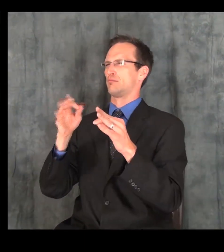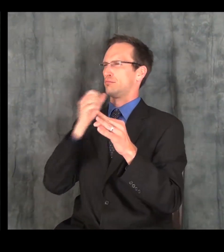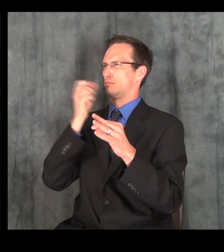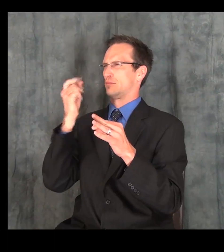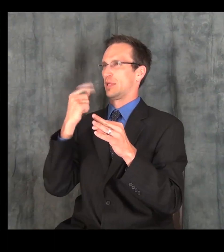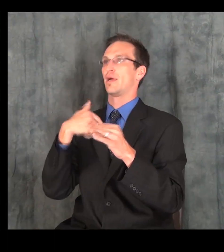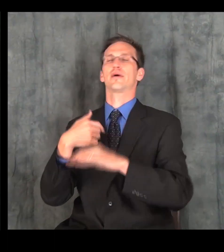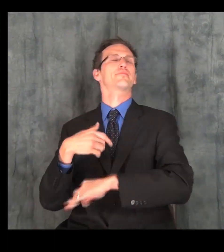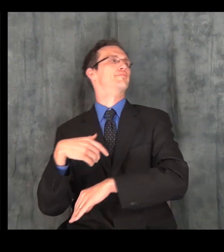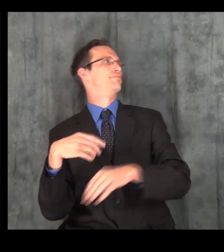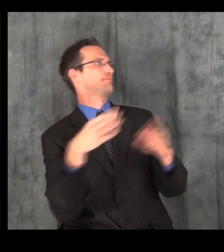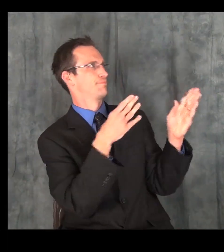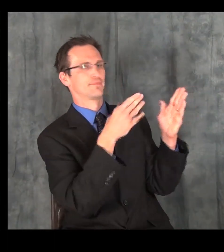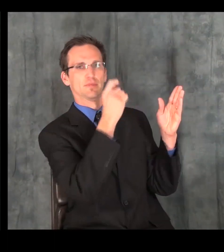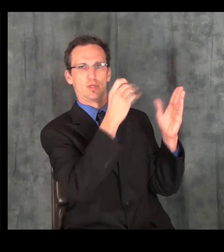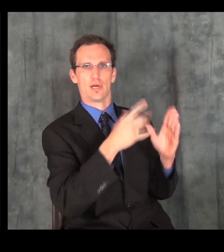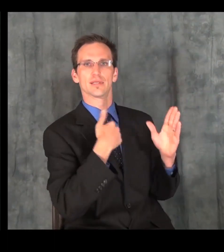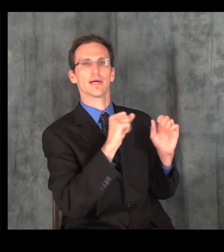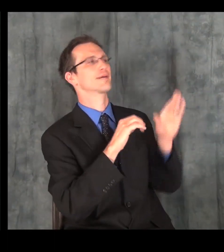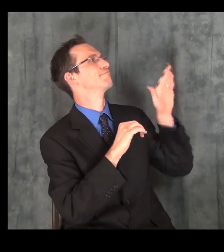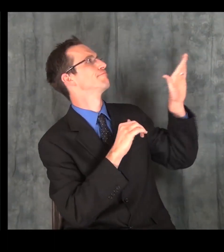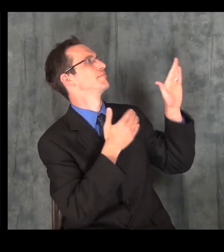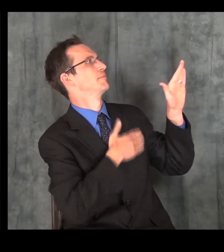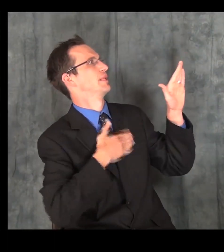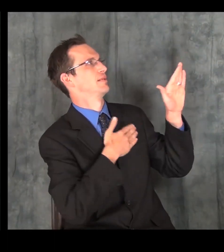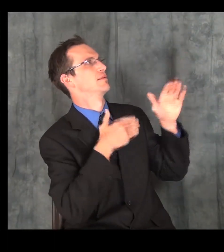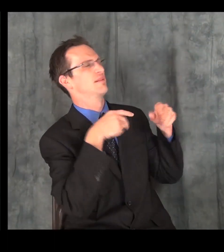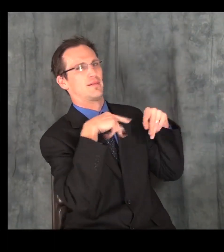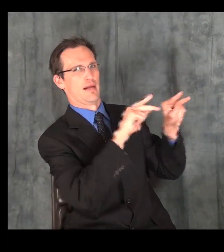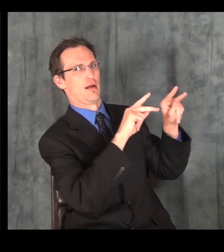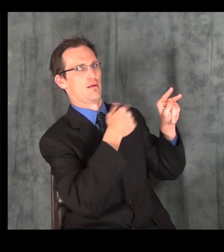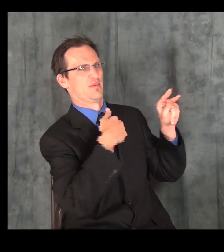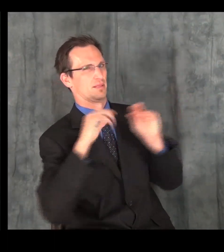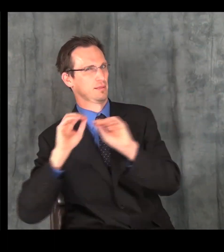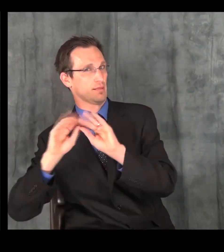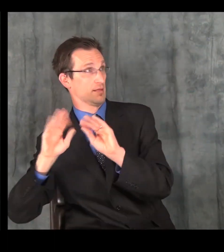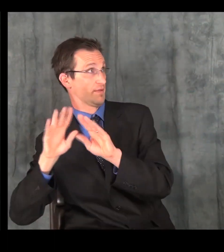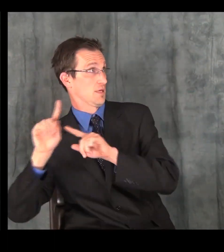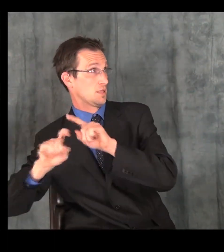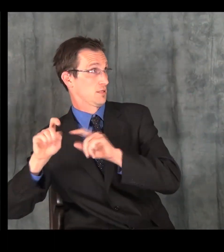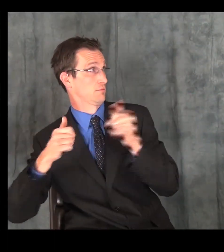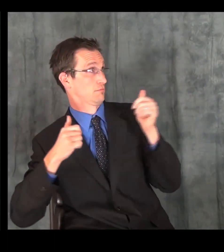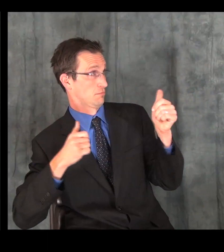addressing, if it's primarily the judge, to request permission to clarify something.